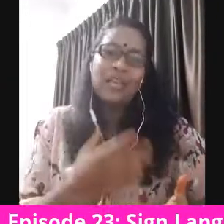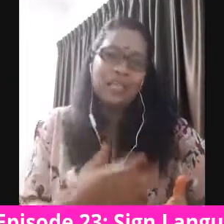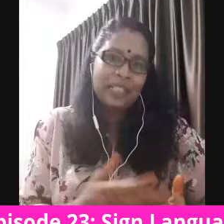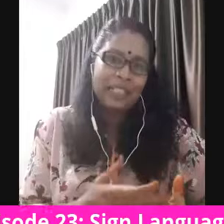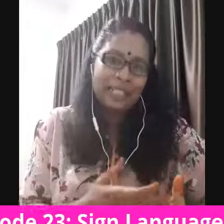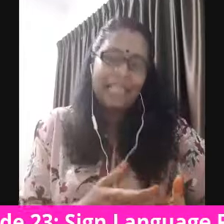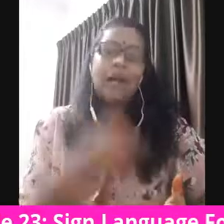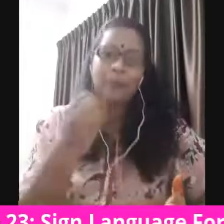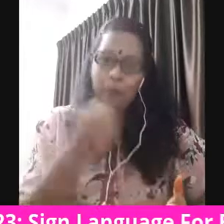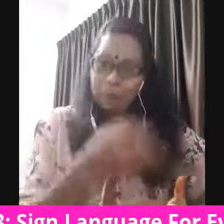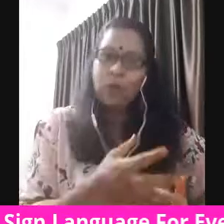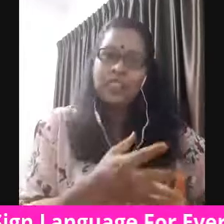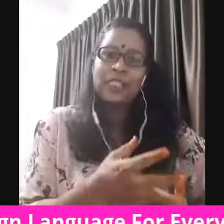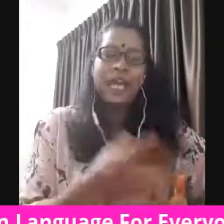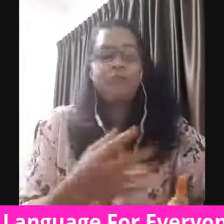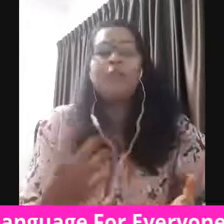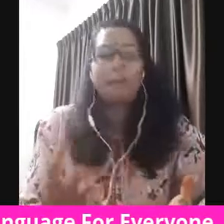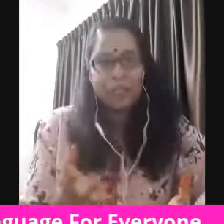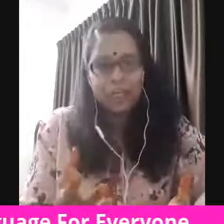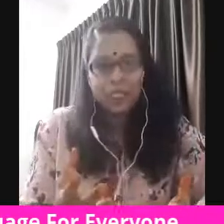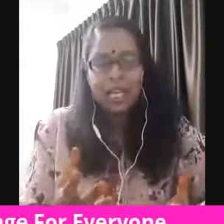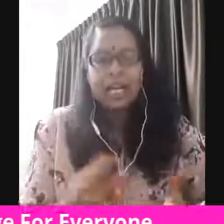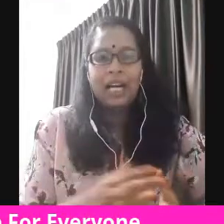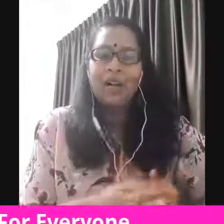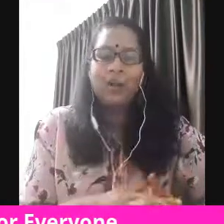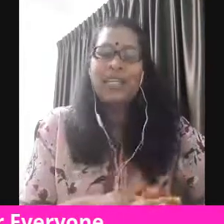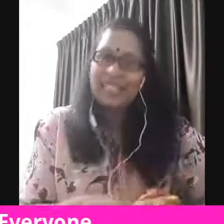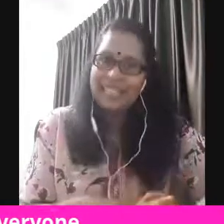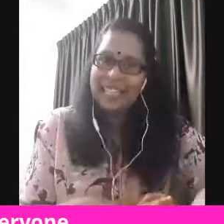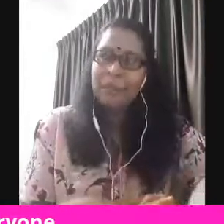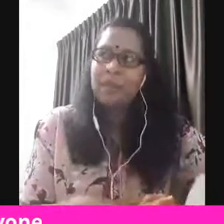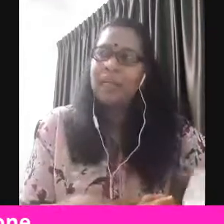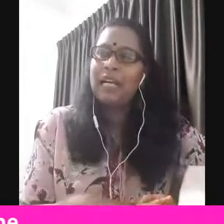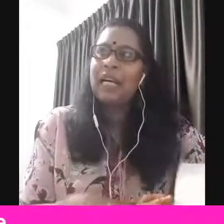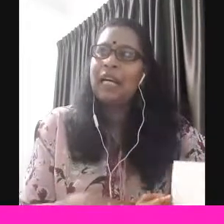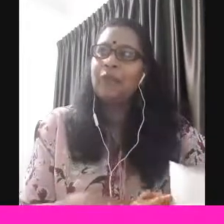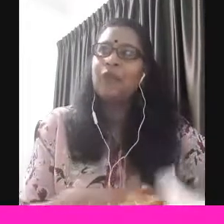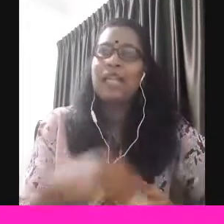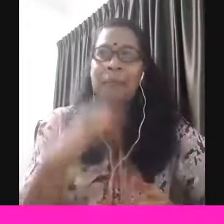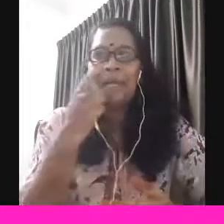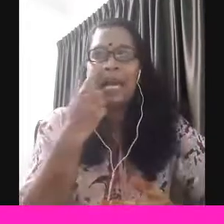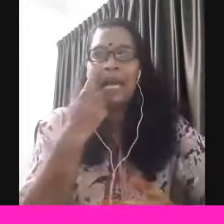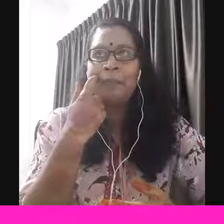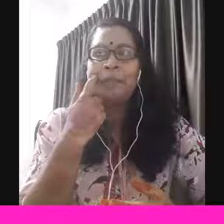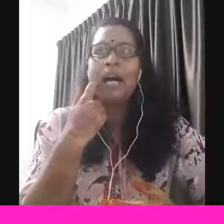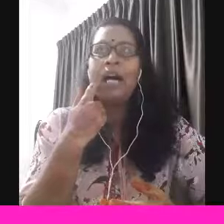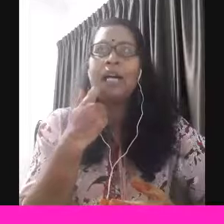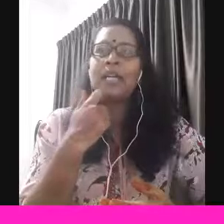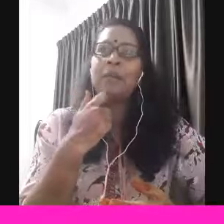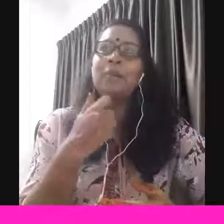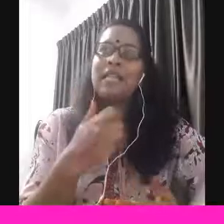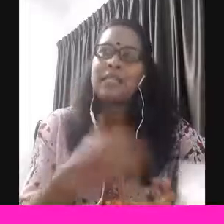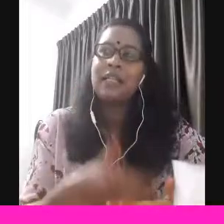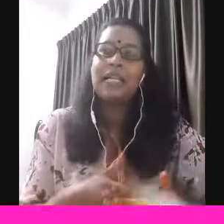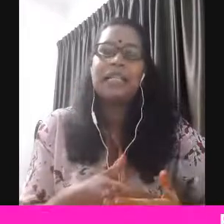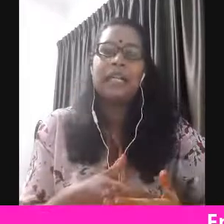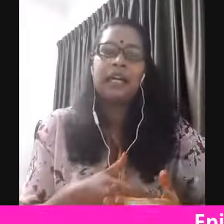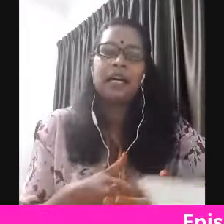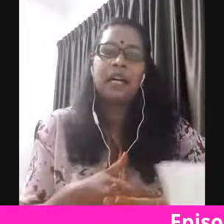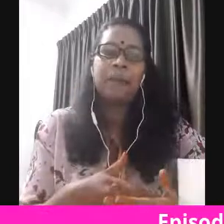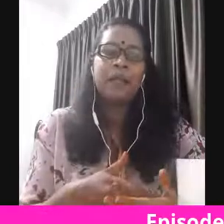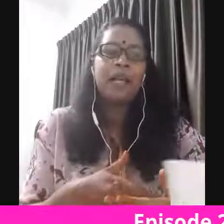so they will create books and will publish only like that. But for KPM,